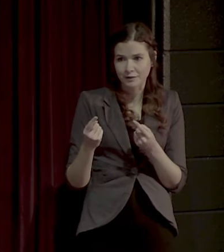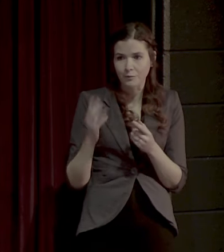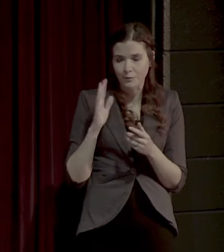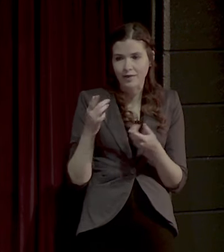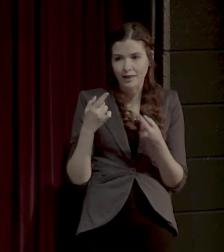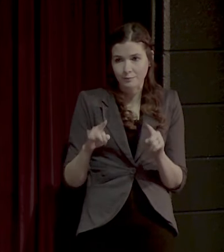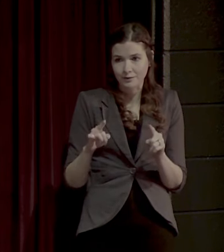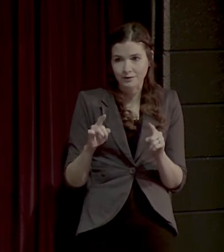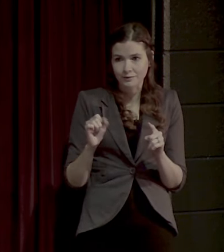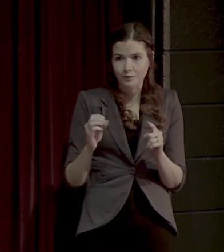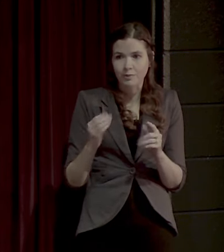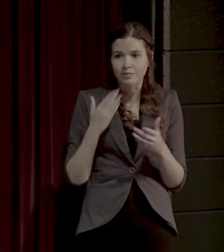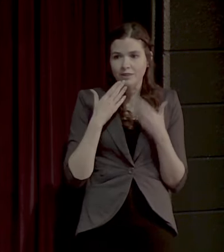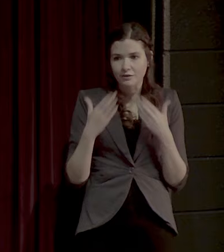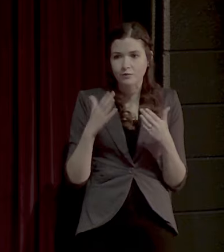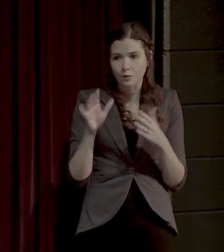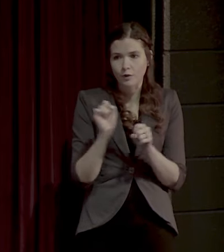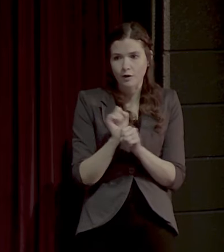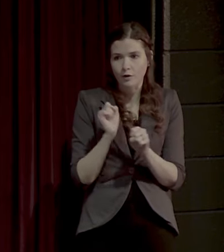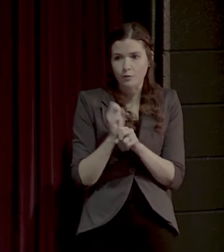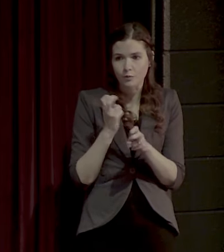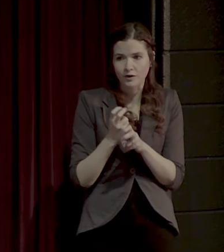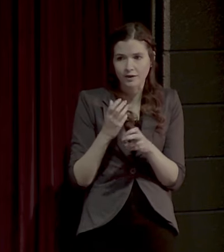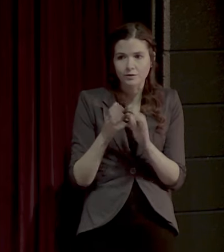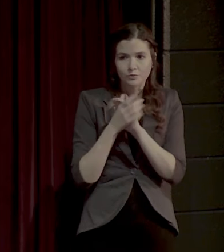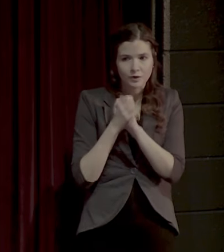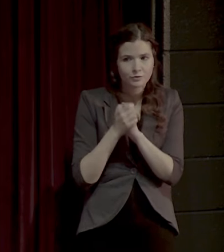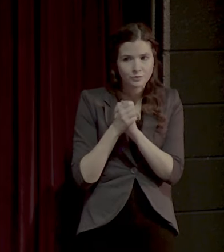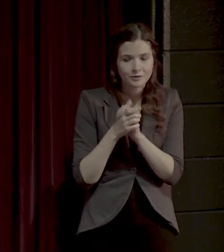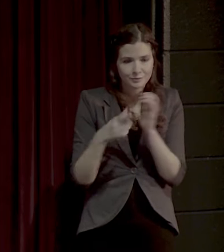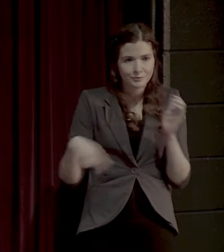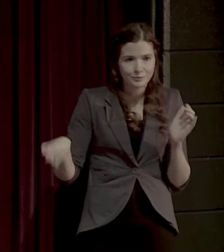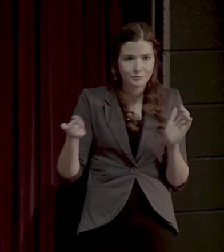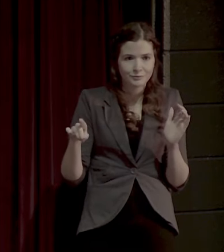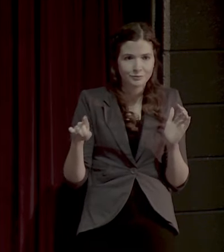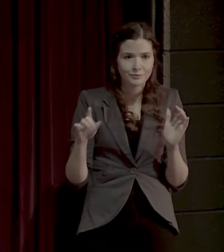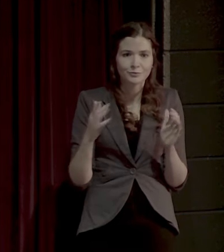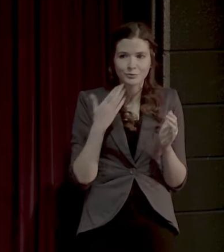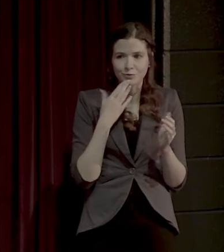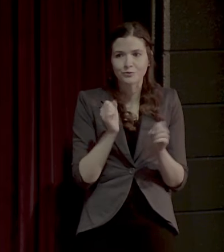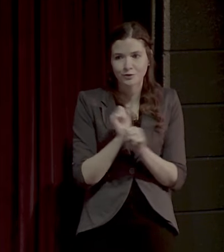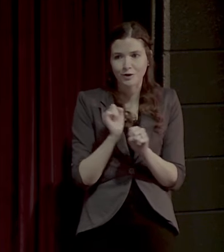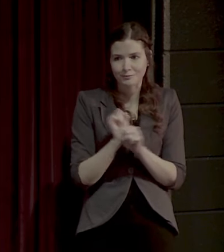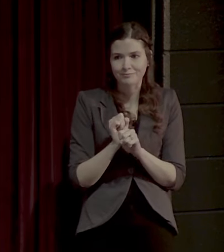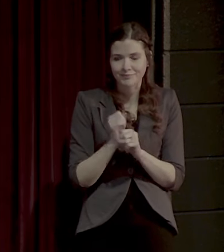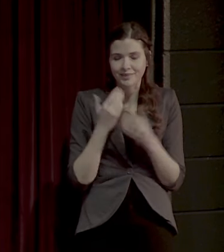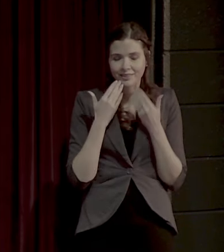of 2019 once more on a job well done. Thank you.